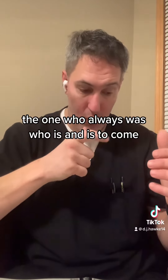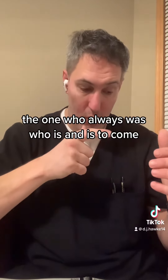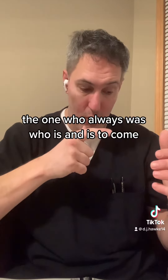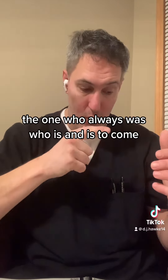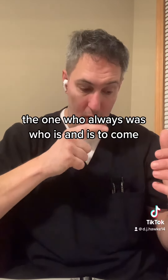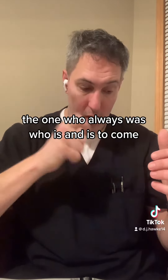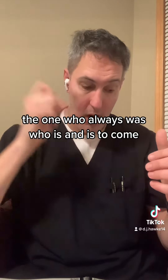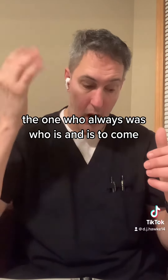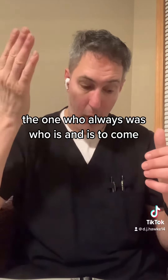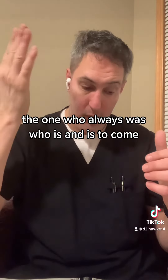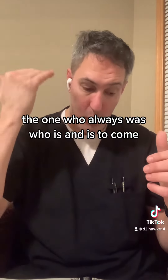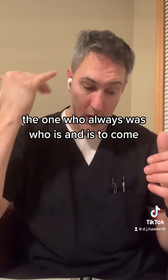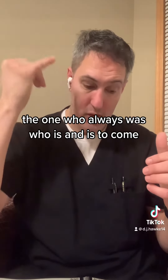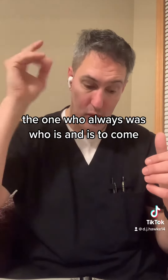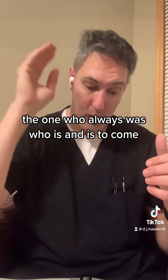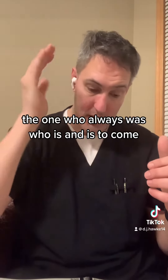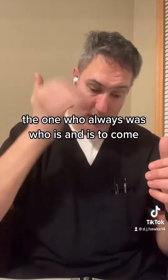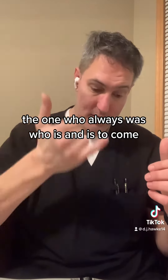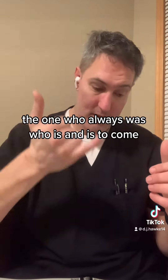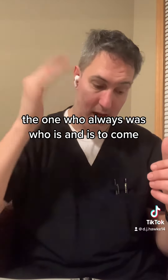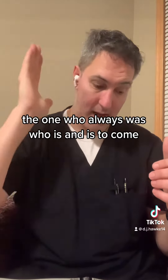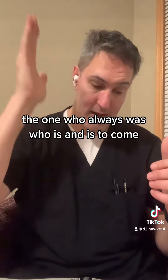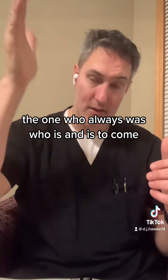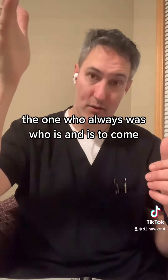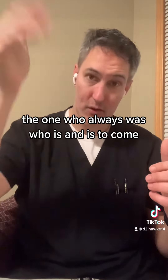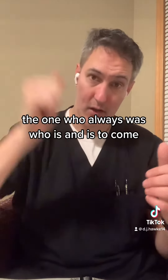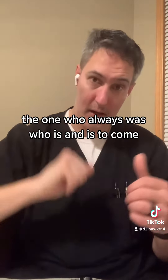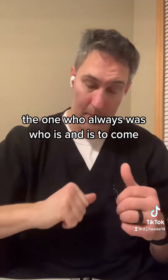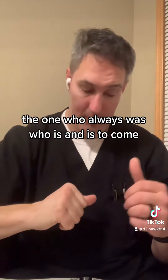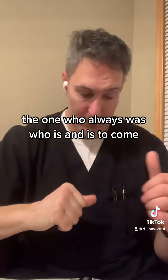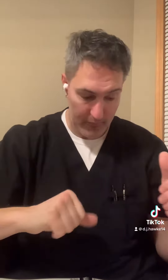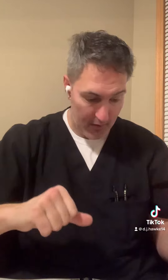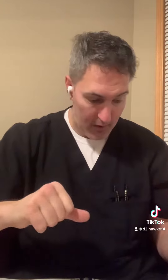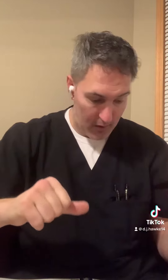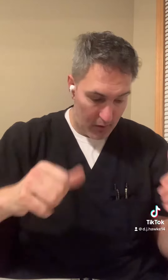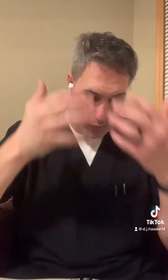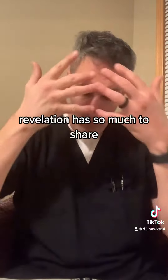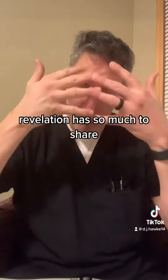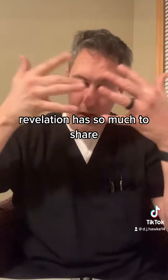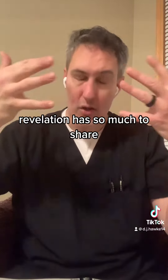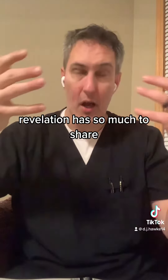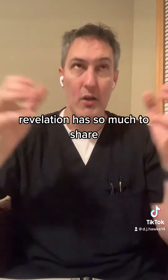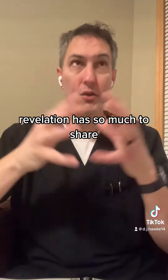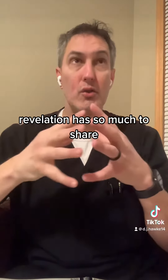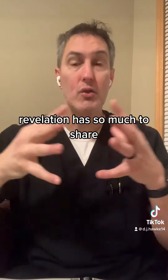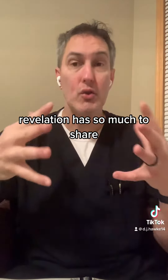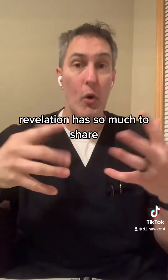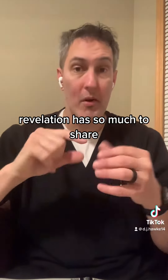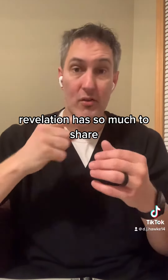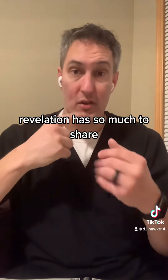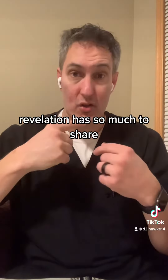who always was, who is, and is to come." Revelation has so much to